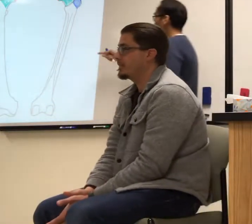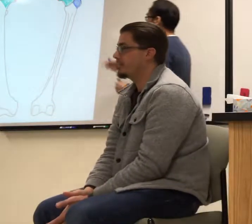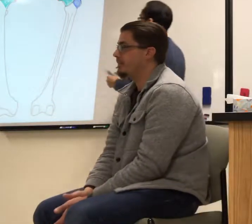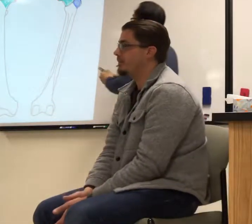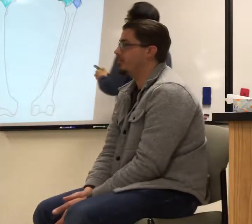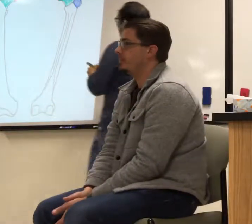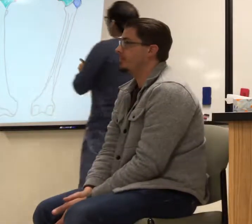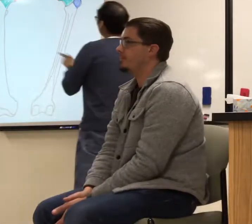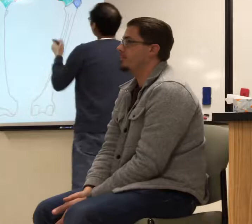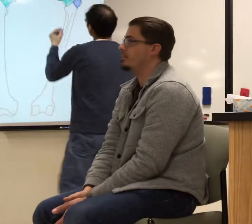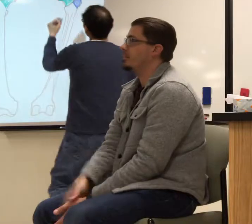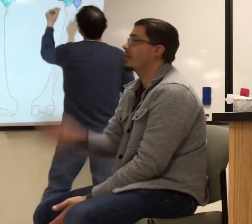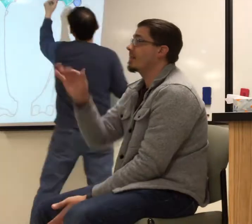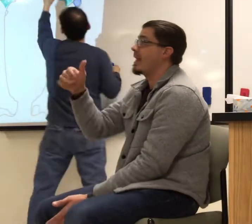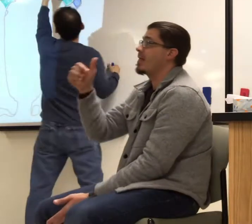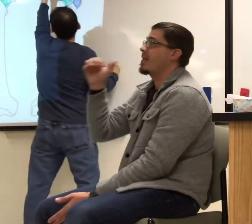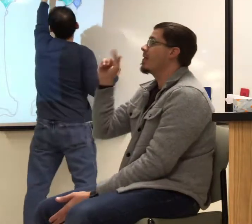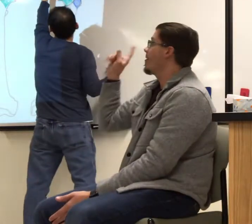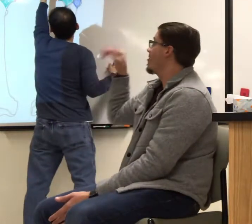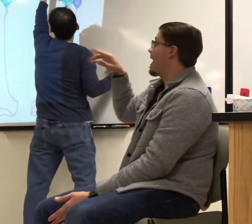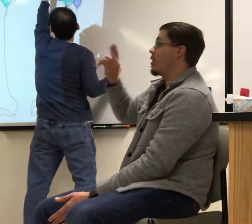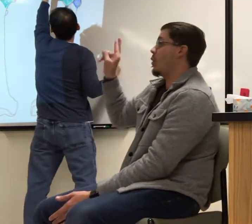This is the posterior view.